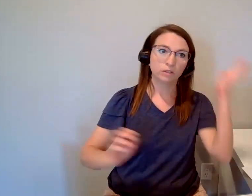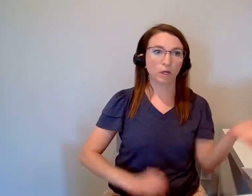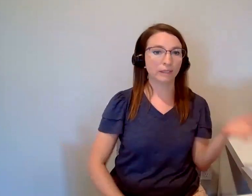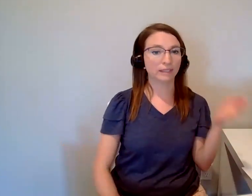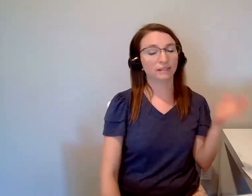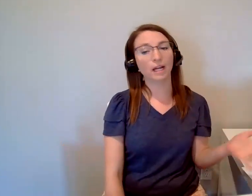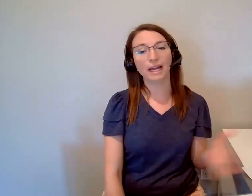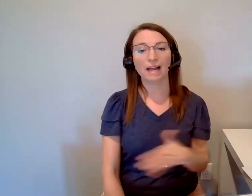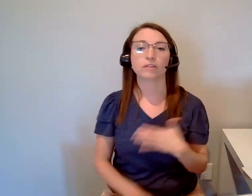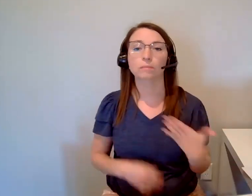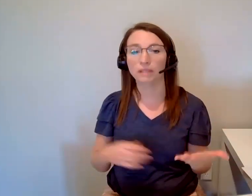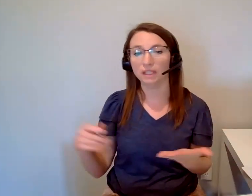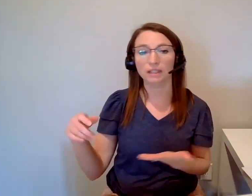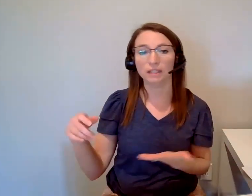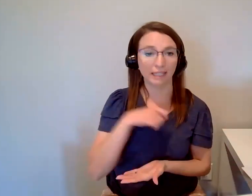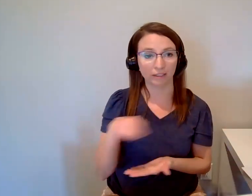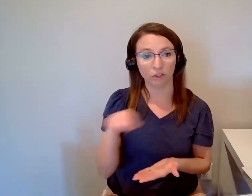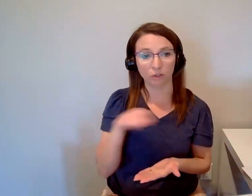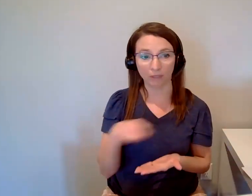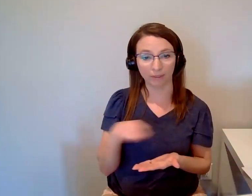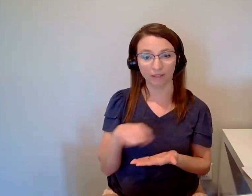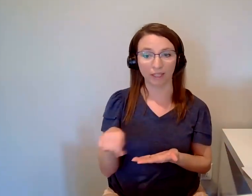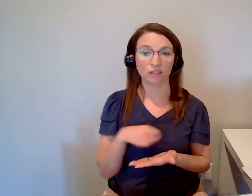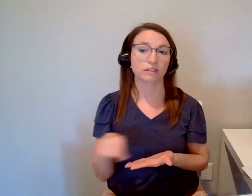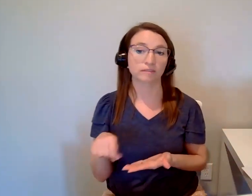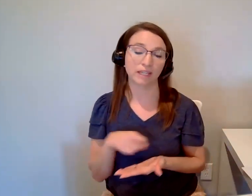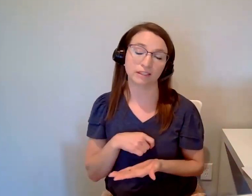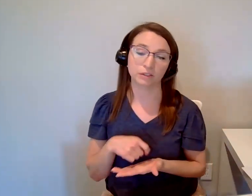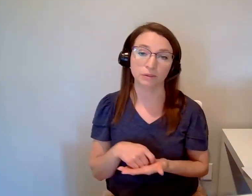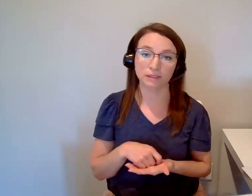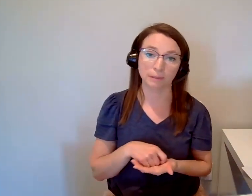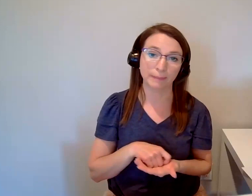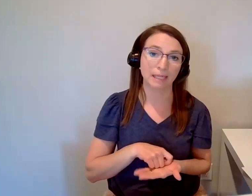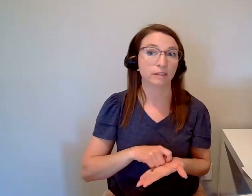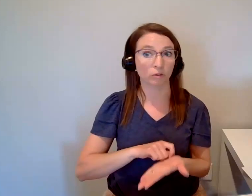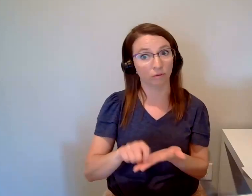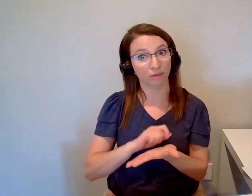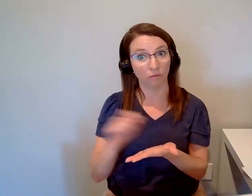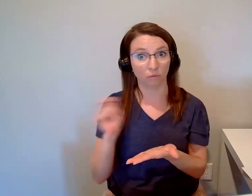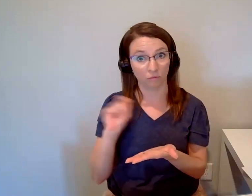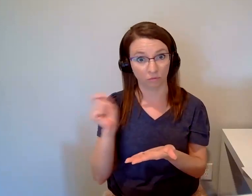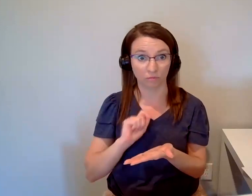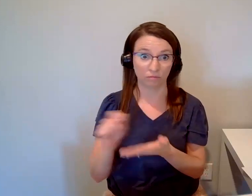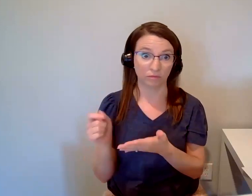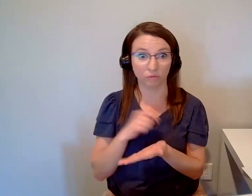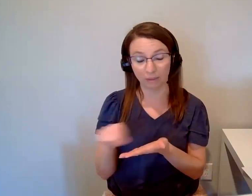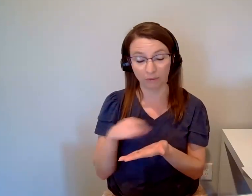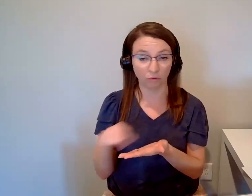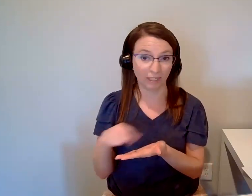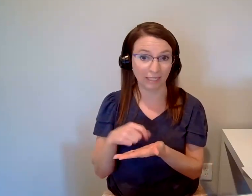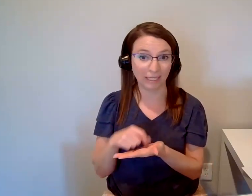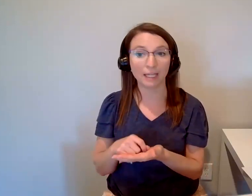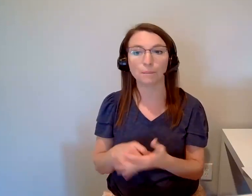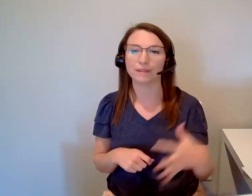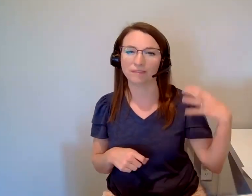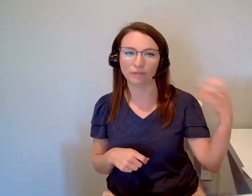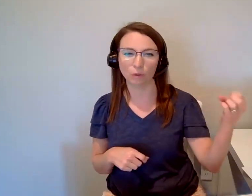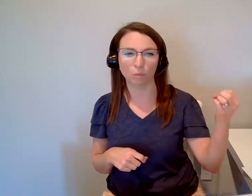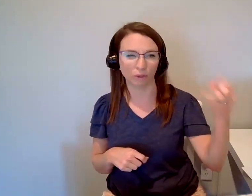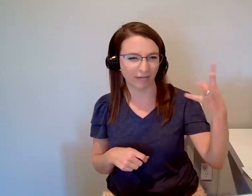No, it does not have to be the hand that you write with. I actually have had students in the past that are write with their right hand, but they feel more